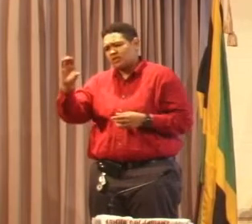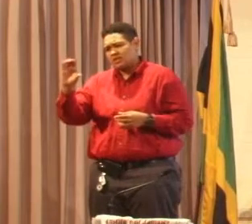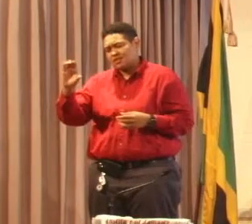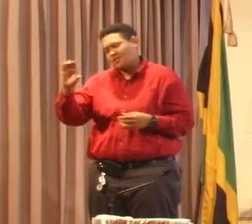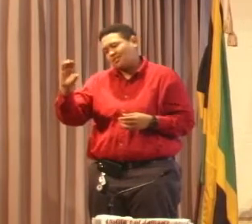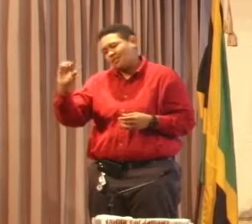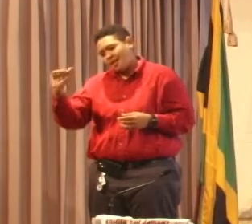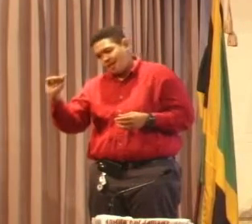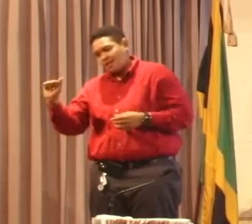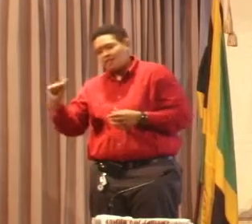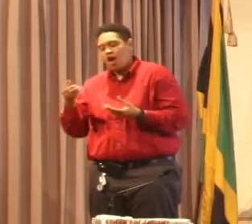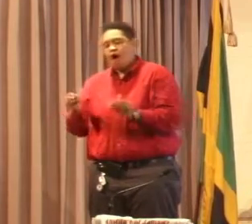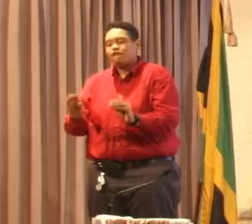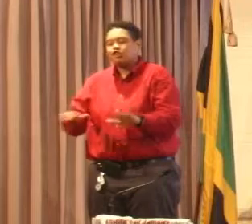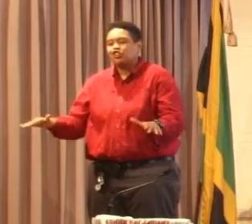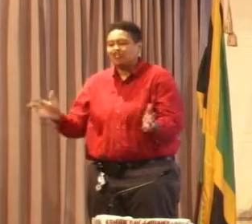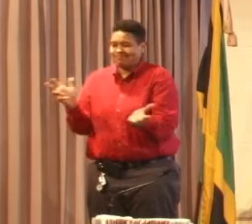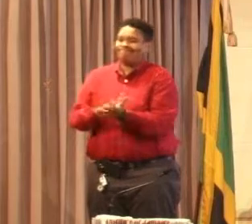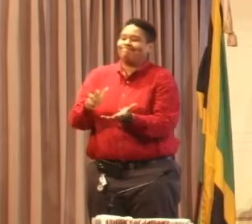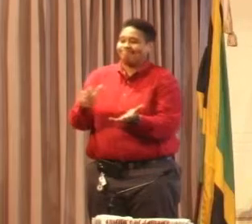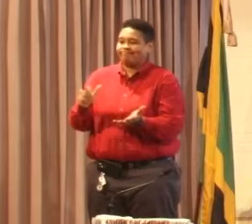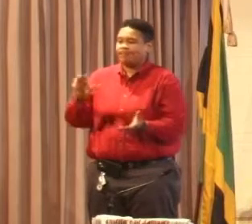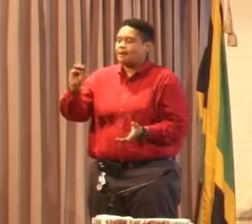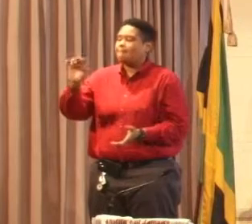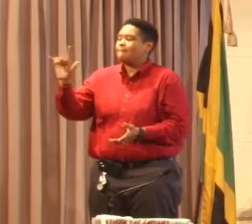Advocate, Ms. Melissa Walker, an